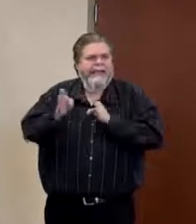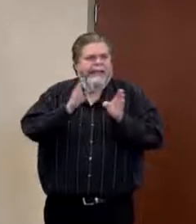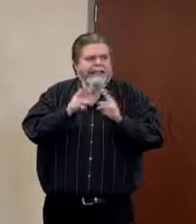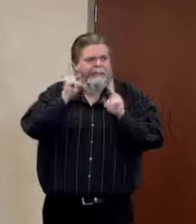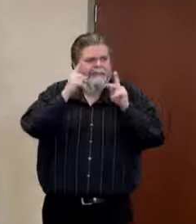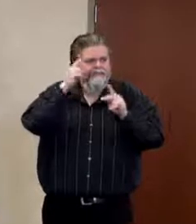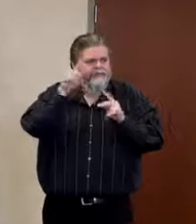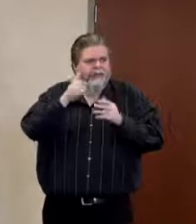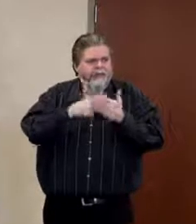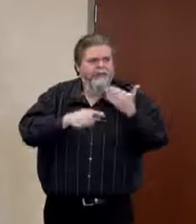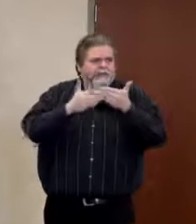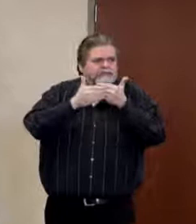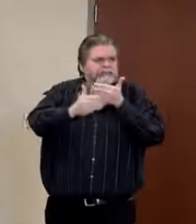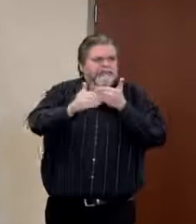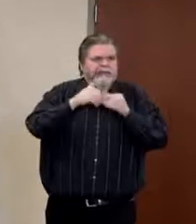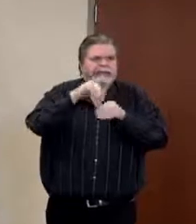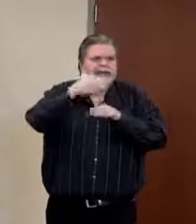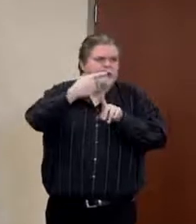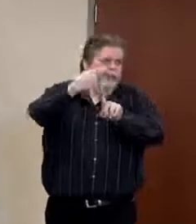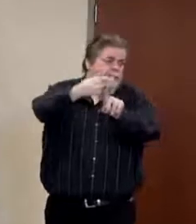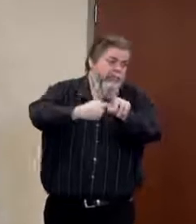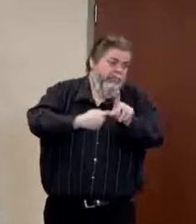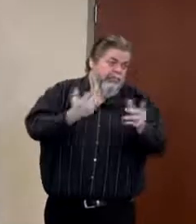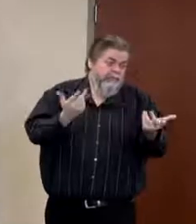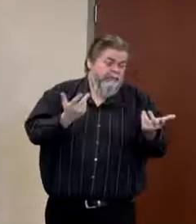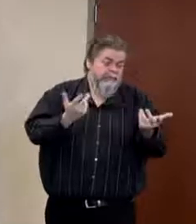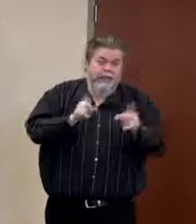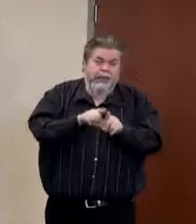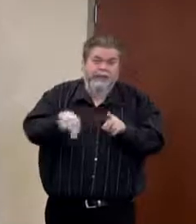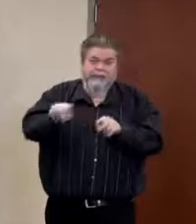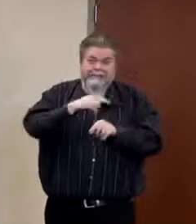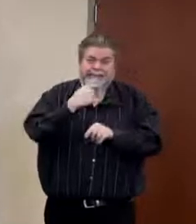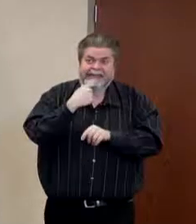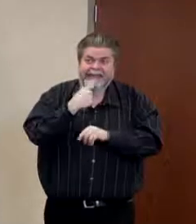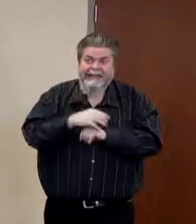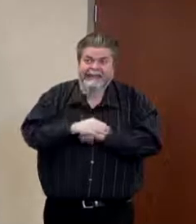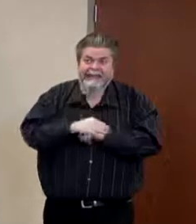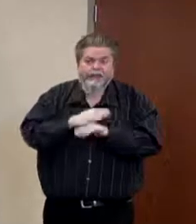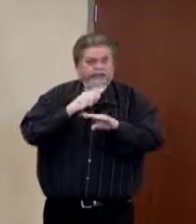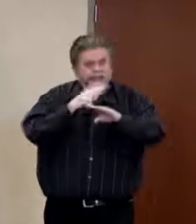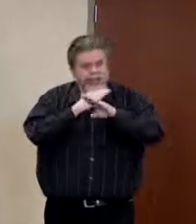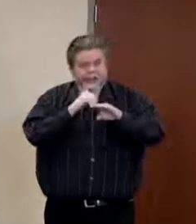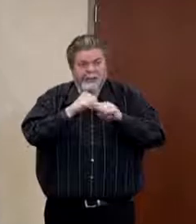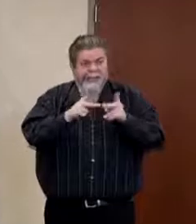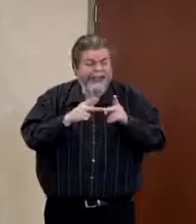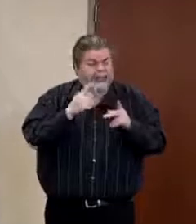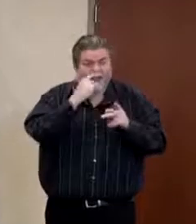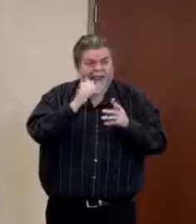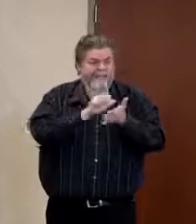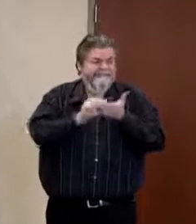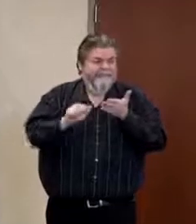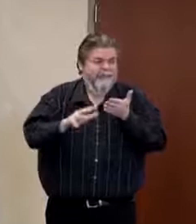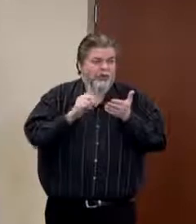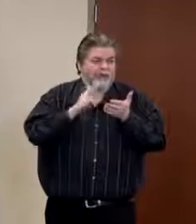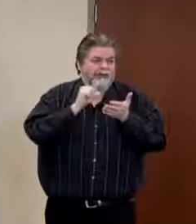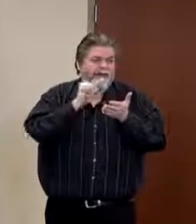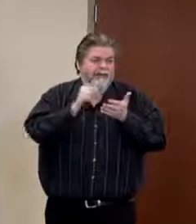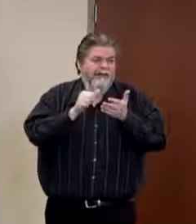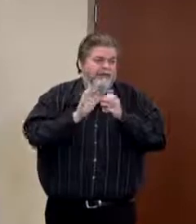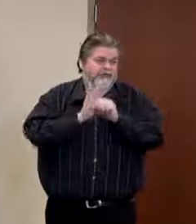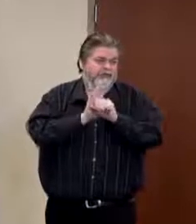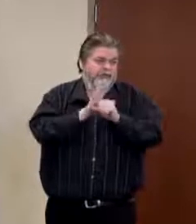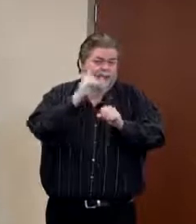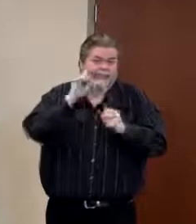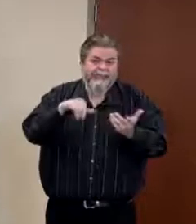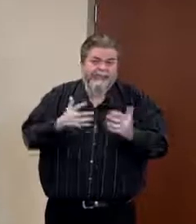what they can expect probably over the course of the next month. And you said before the shelter in place is being considered. Yeah, the